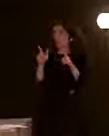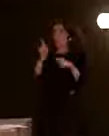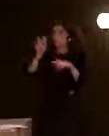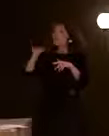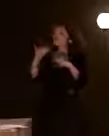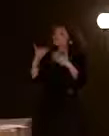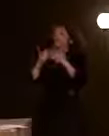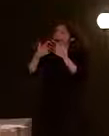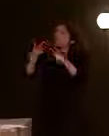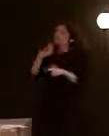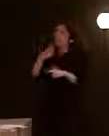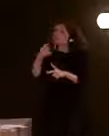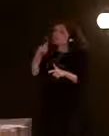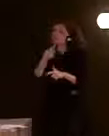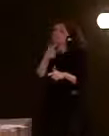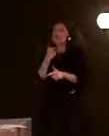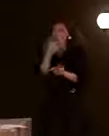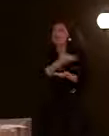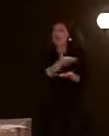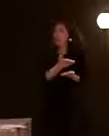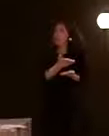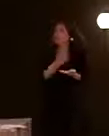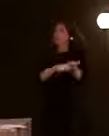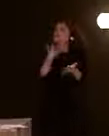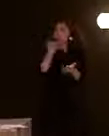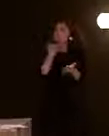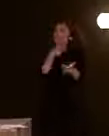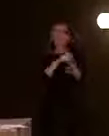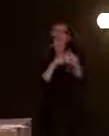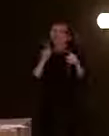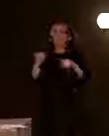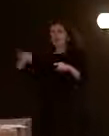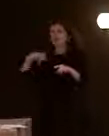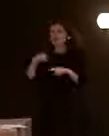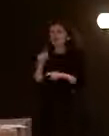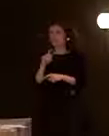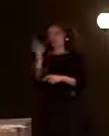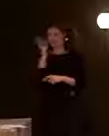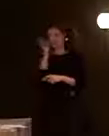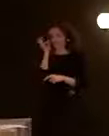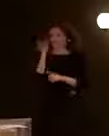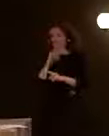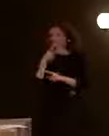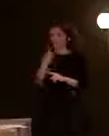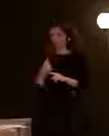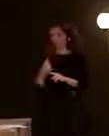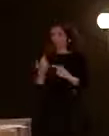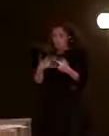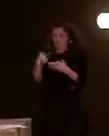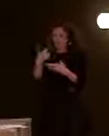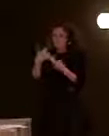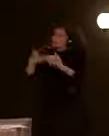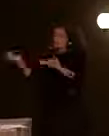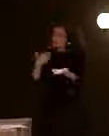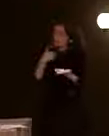book justice if I give you an overview. I do recommend you try to find it and read it. It